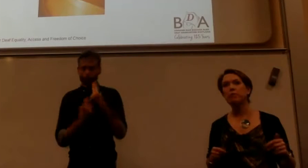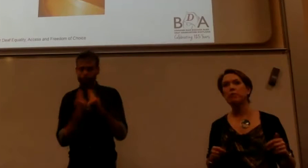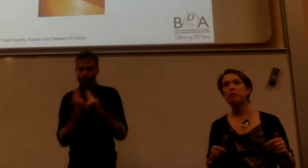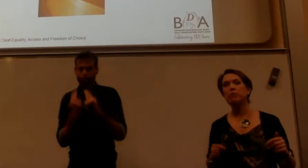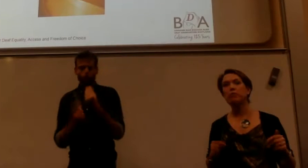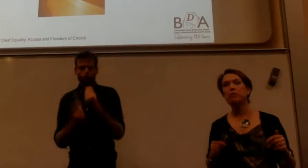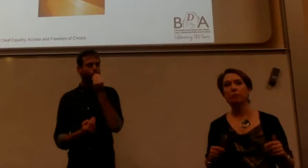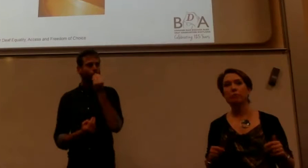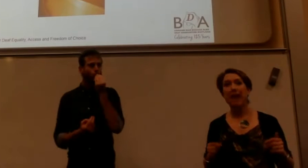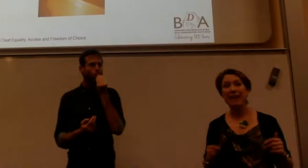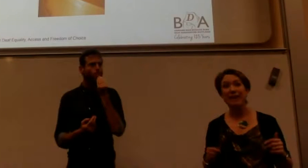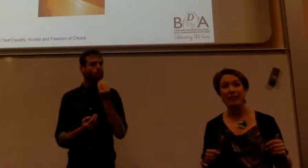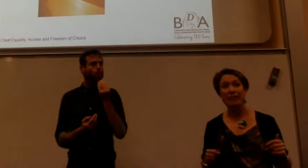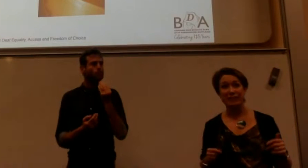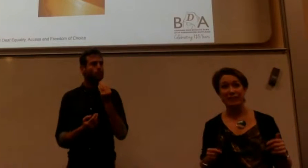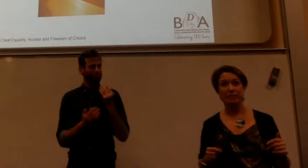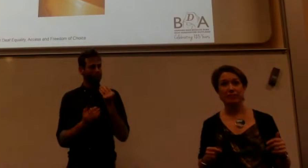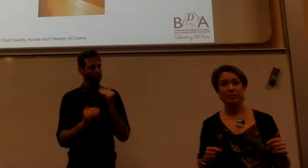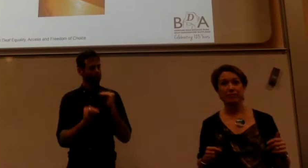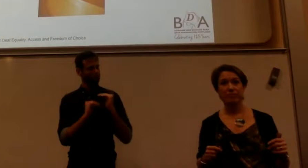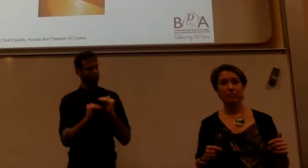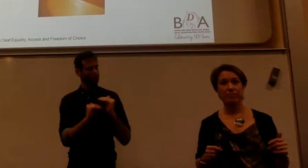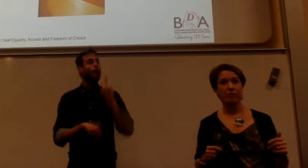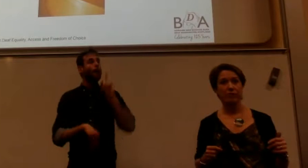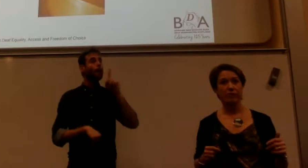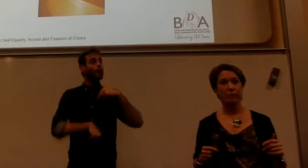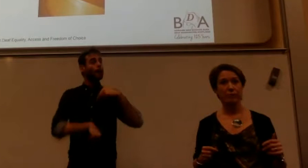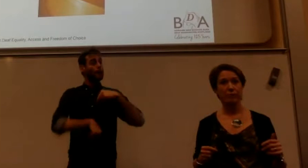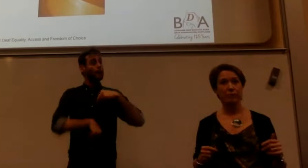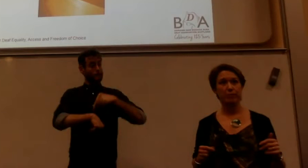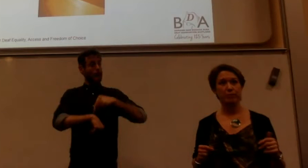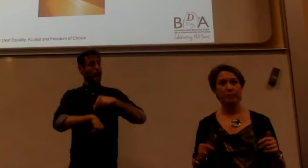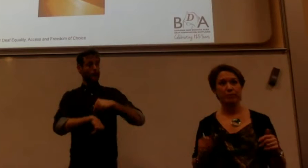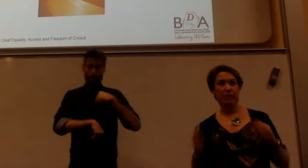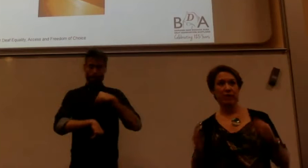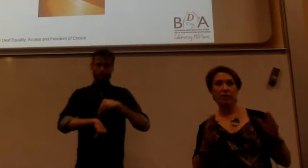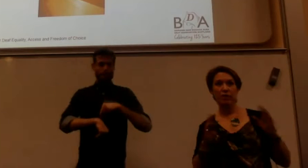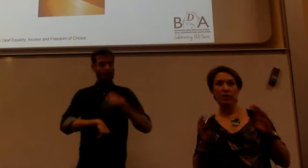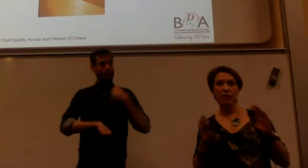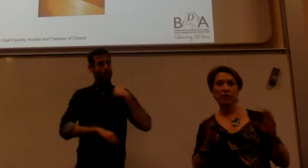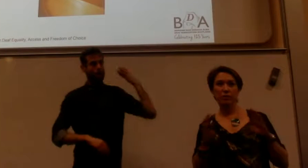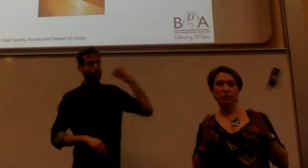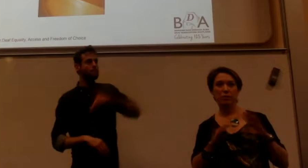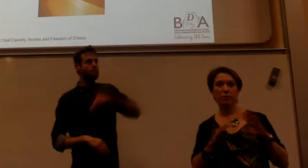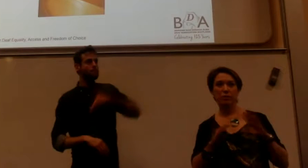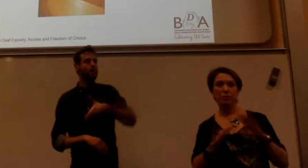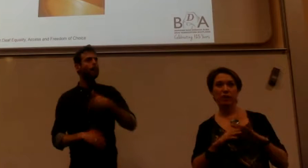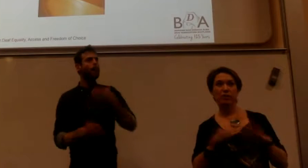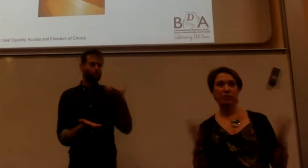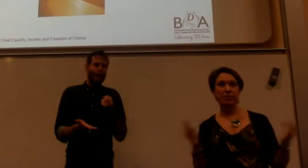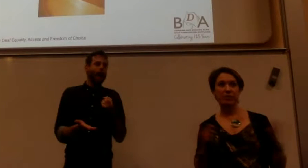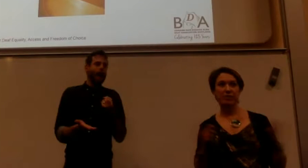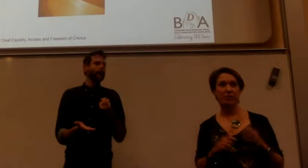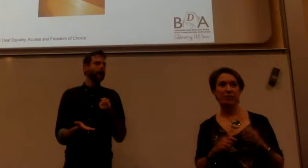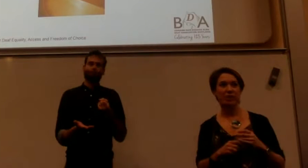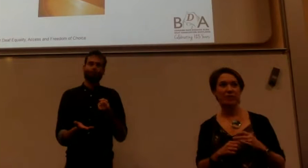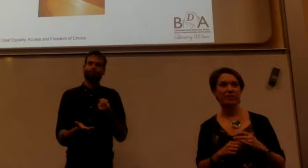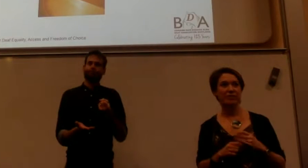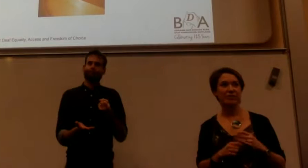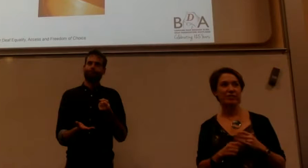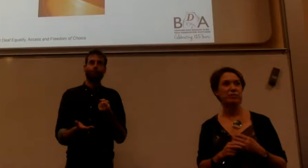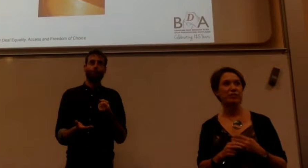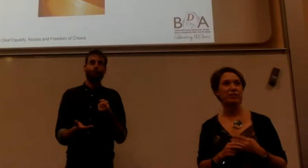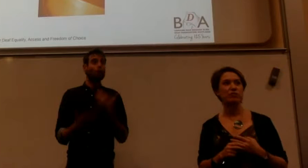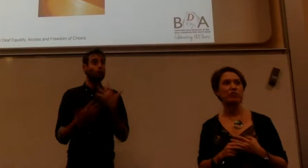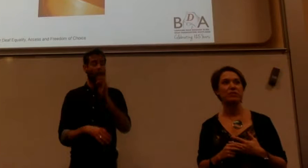But people will not be paid for their time to be on the group. And I know that people have asked about this in the past, and